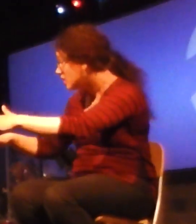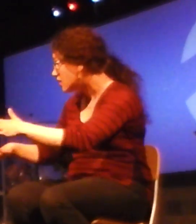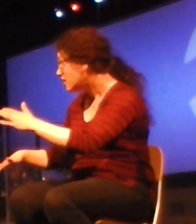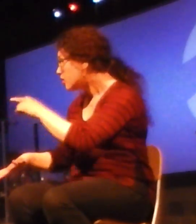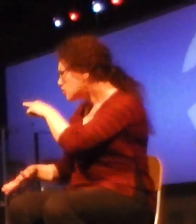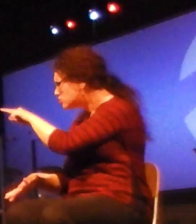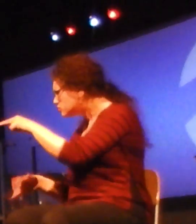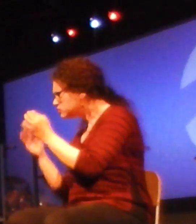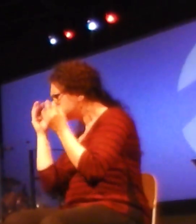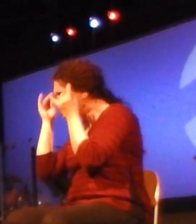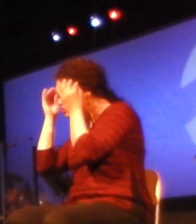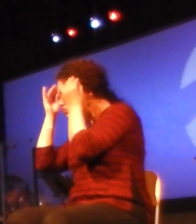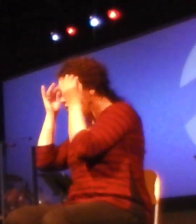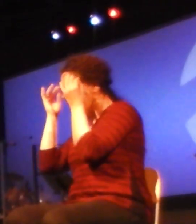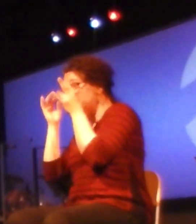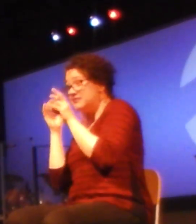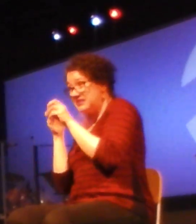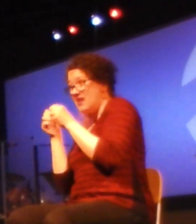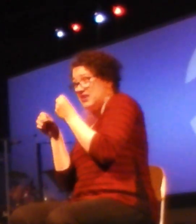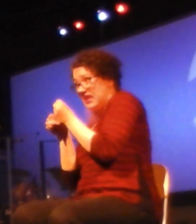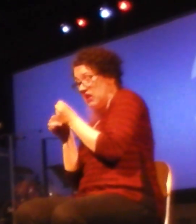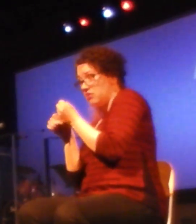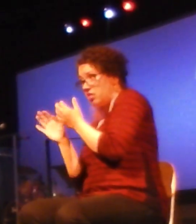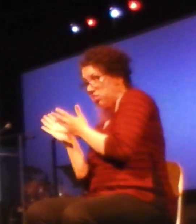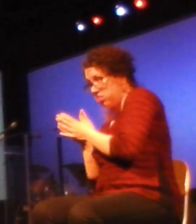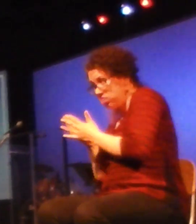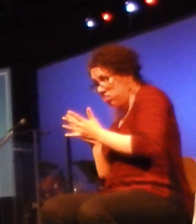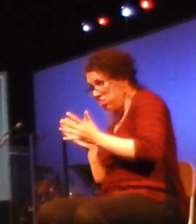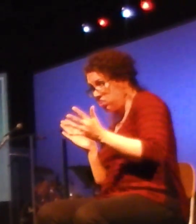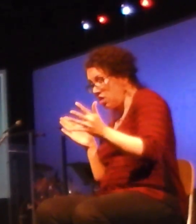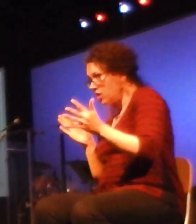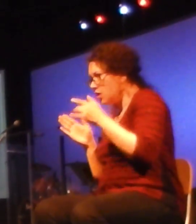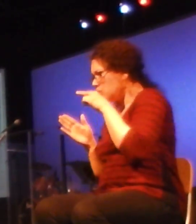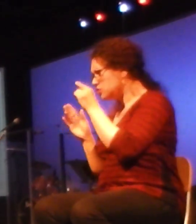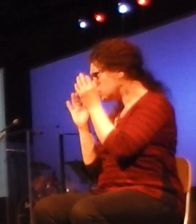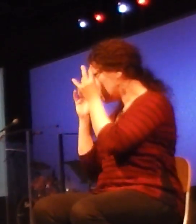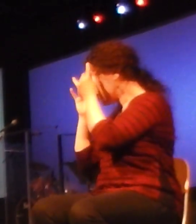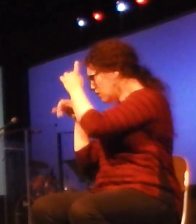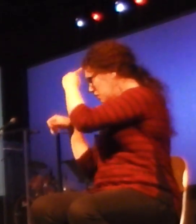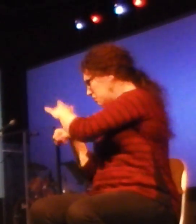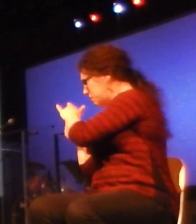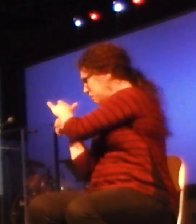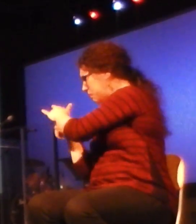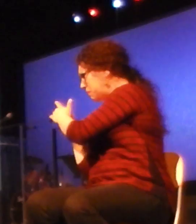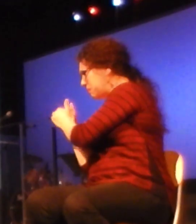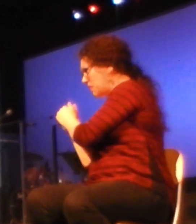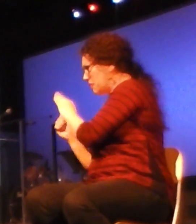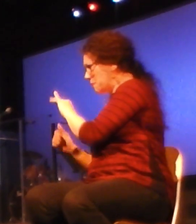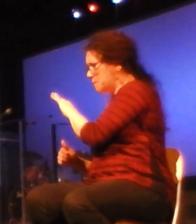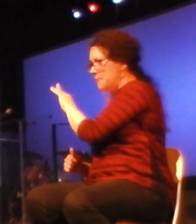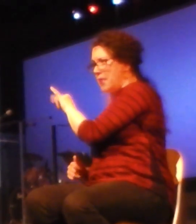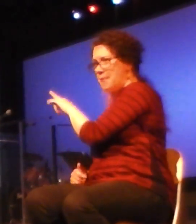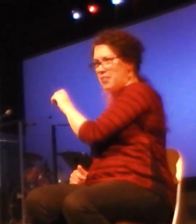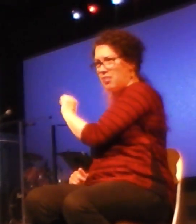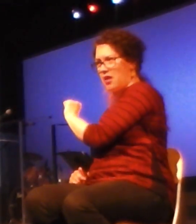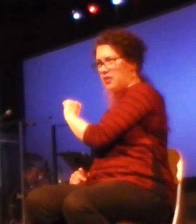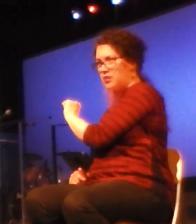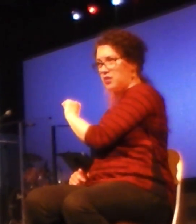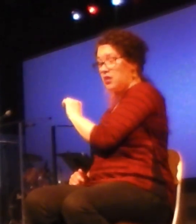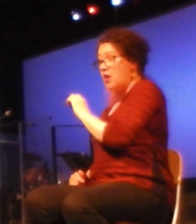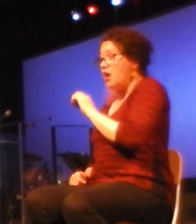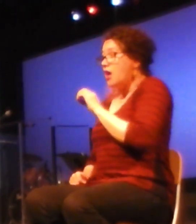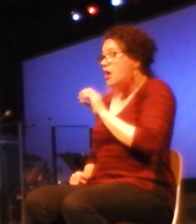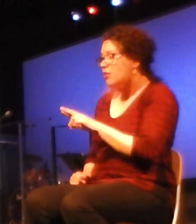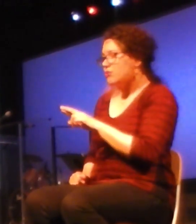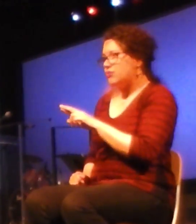in your head during this 70-year period going to be the Babylonians? Is that going to be the loudest voice? Or is it going